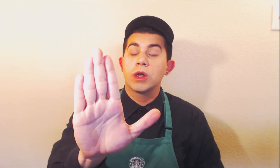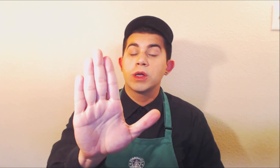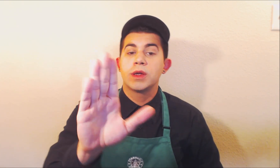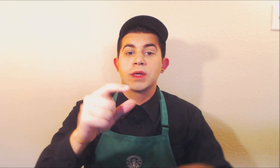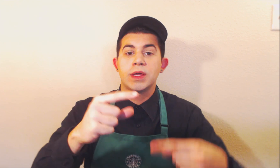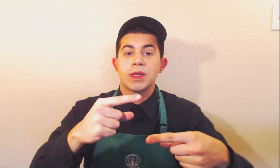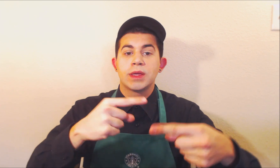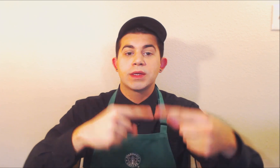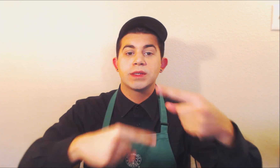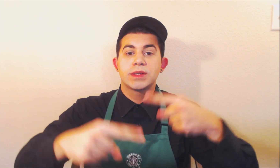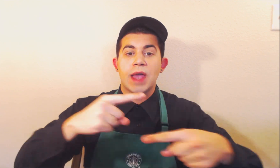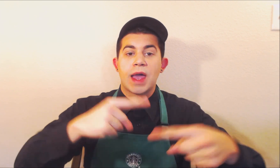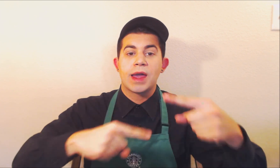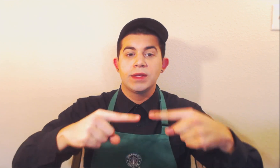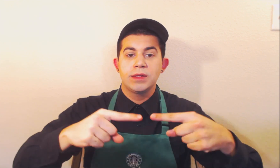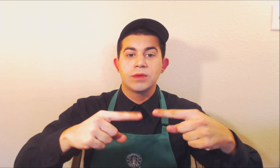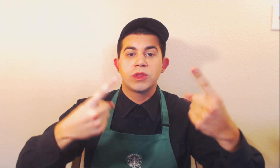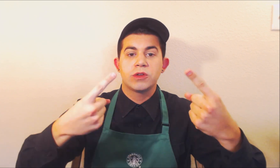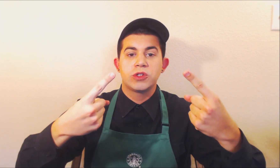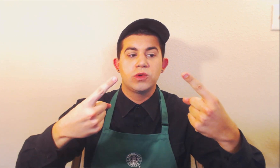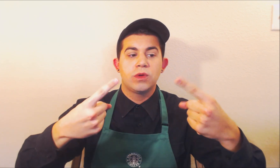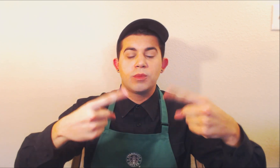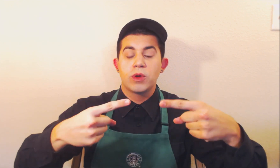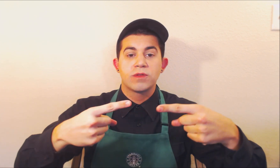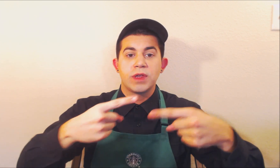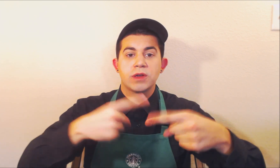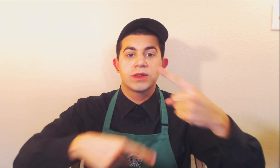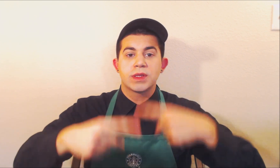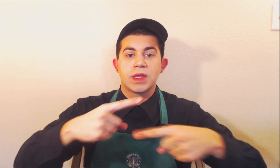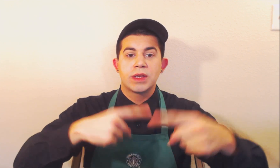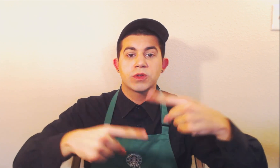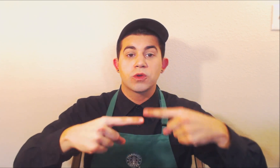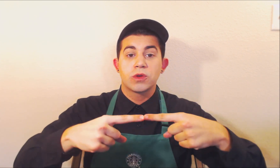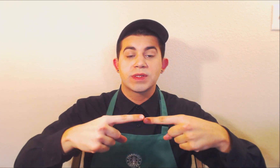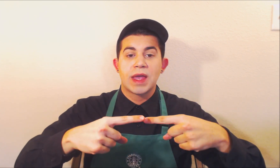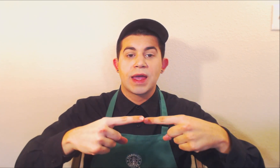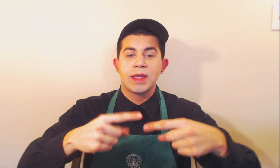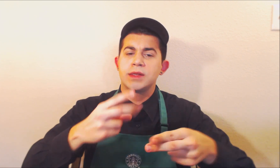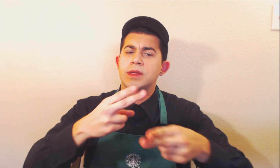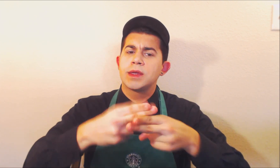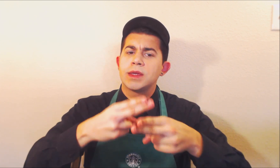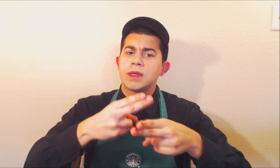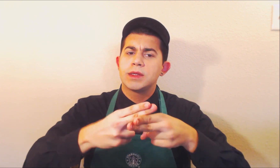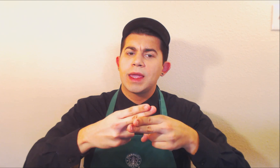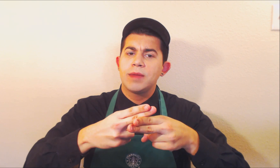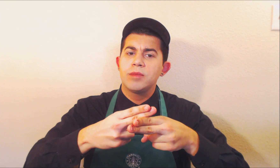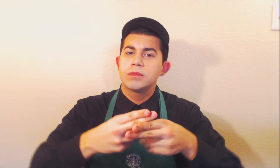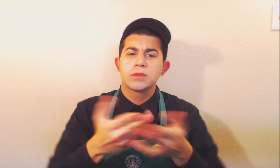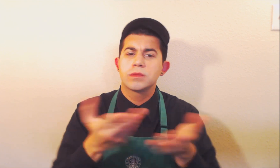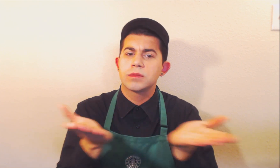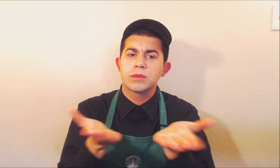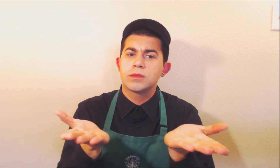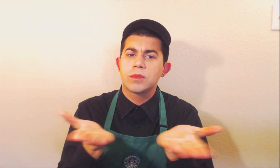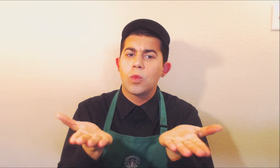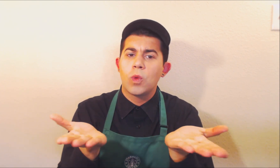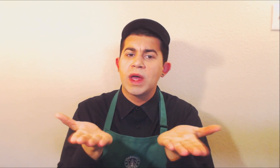your sign with your two pointer fingers in a circle, sign, name,